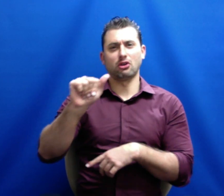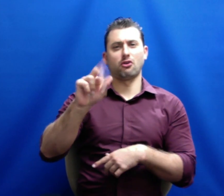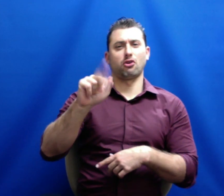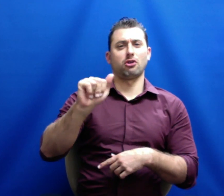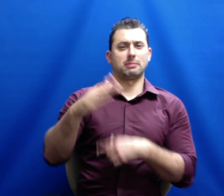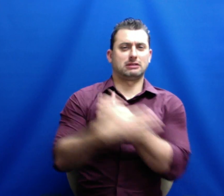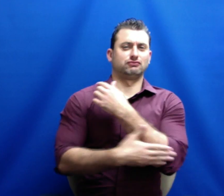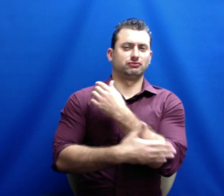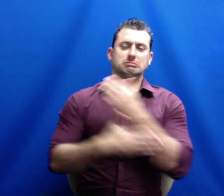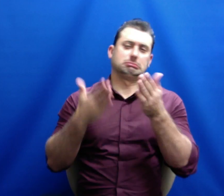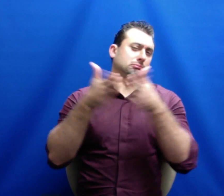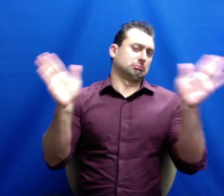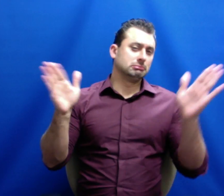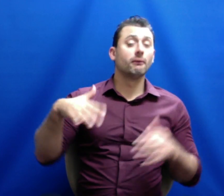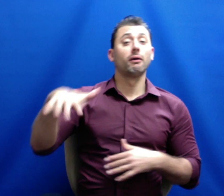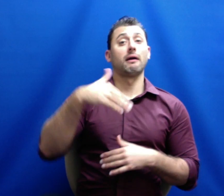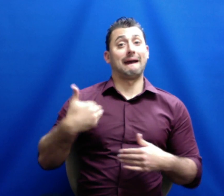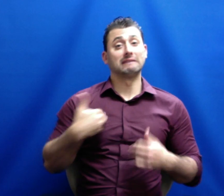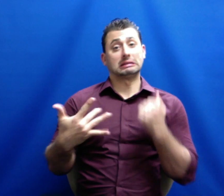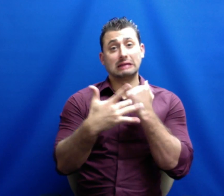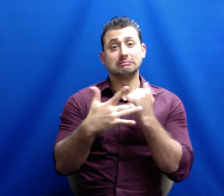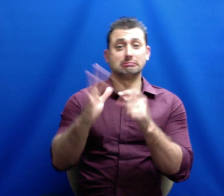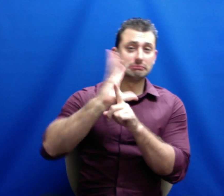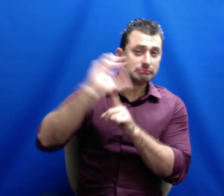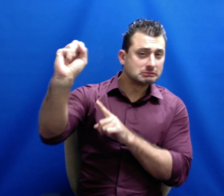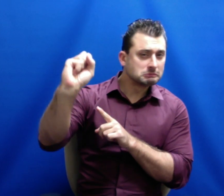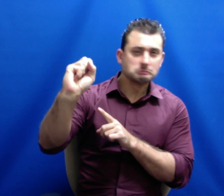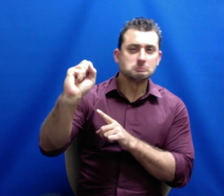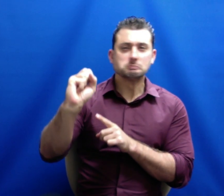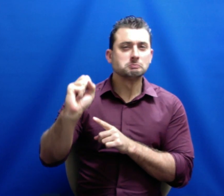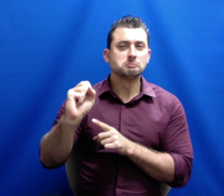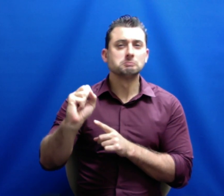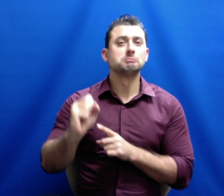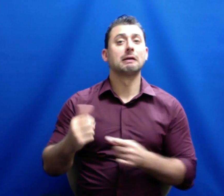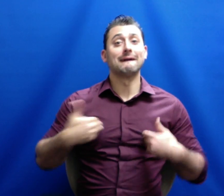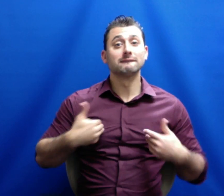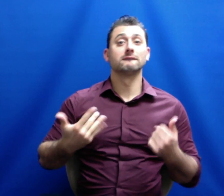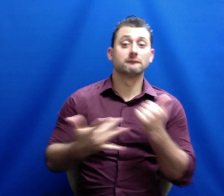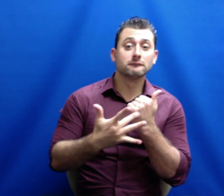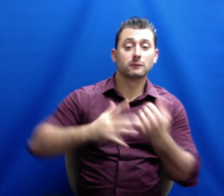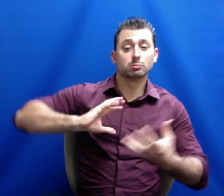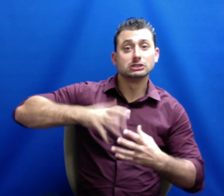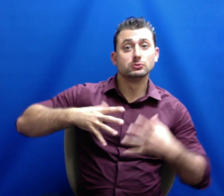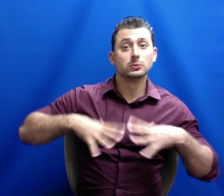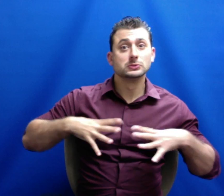an Arabic country. They do not have a great deal of technology, do not have machines to